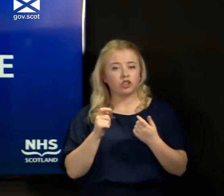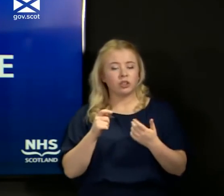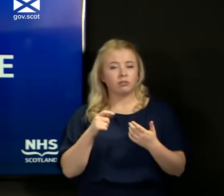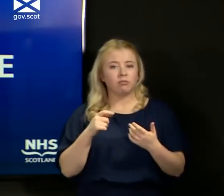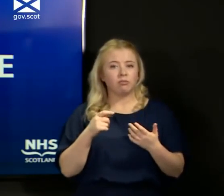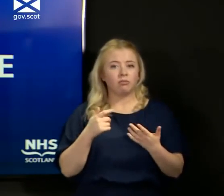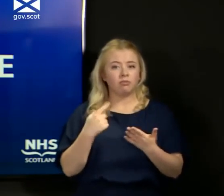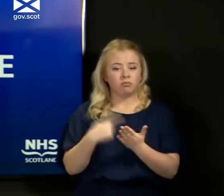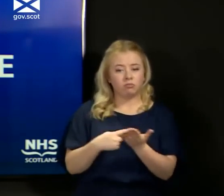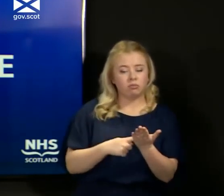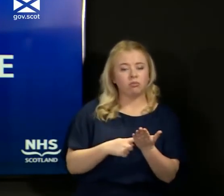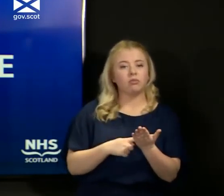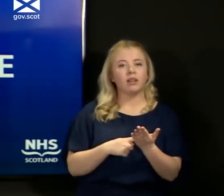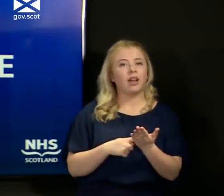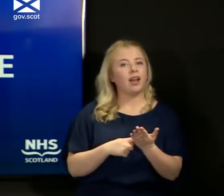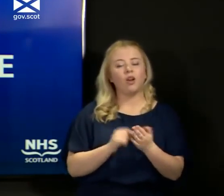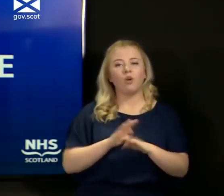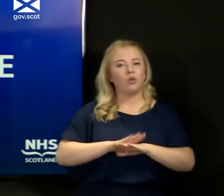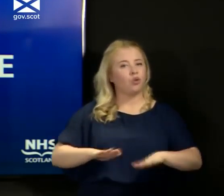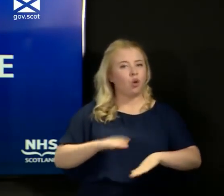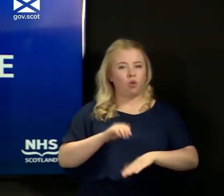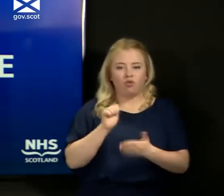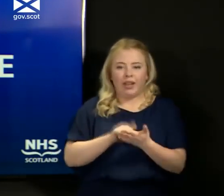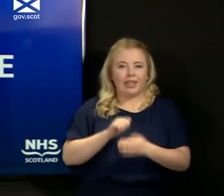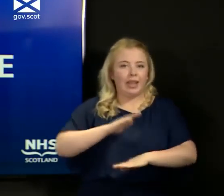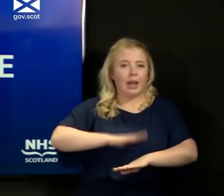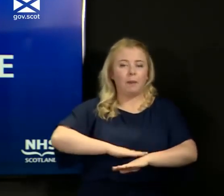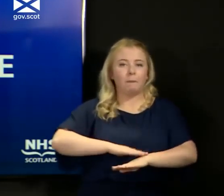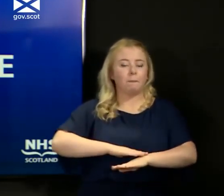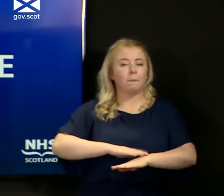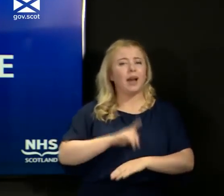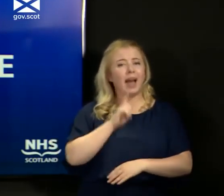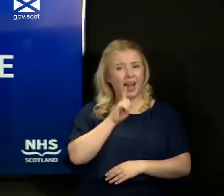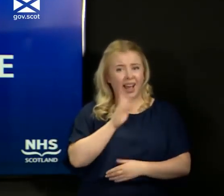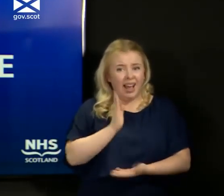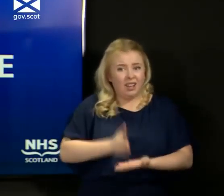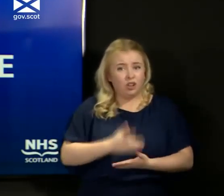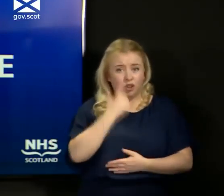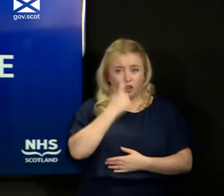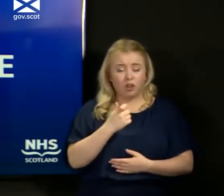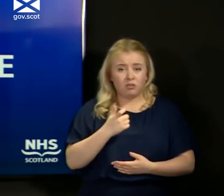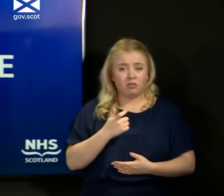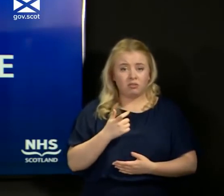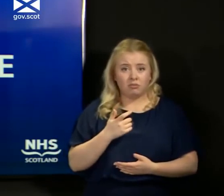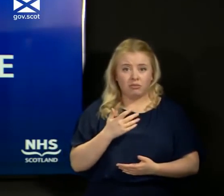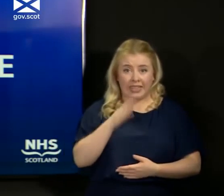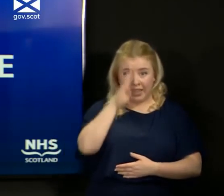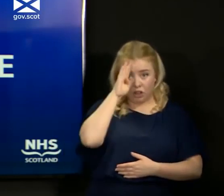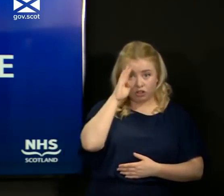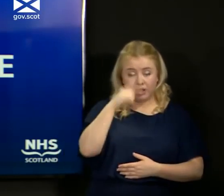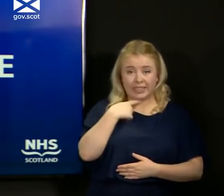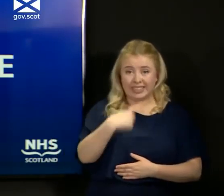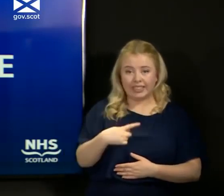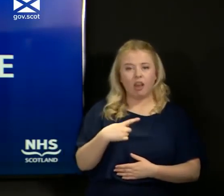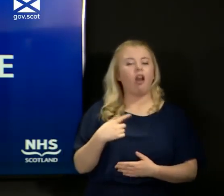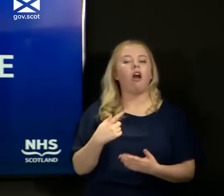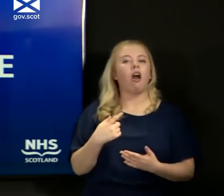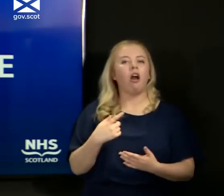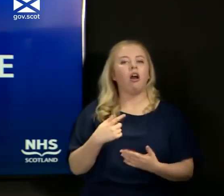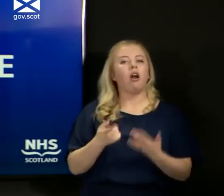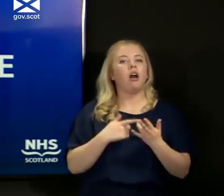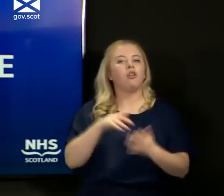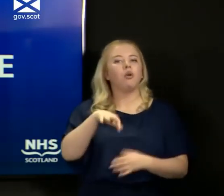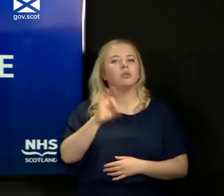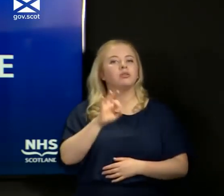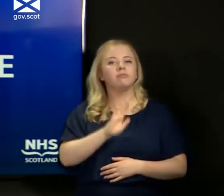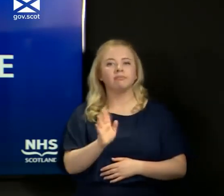restrictions, it was not the time. And in fact, it could have been reckless to recommend anything else other